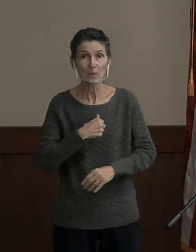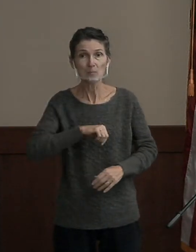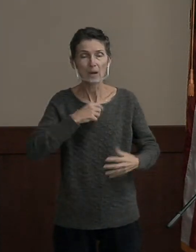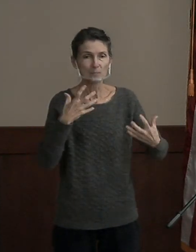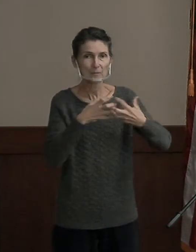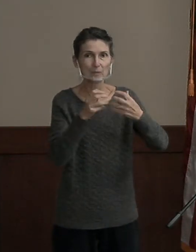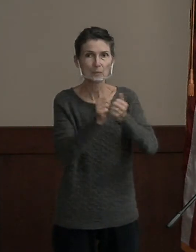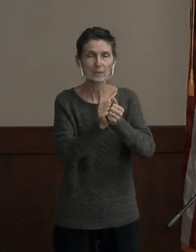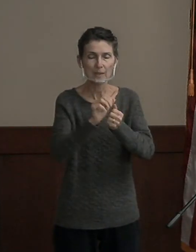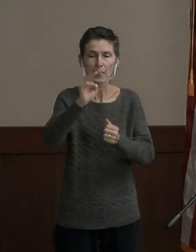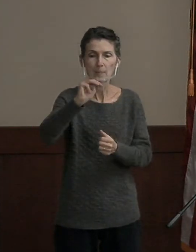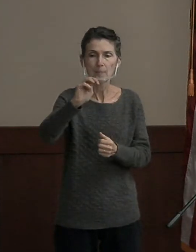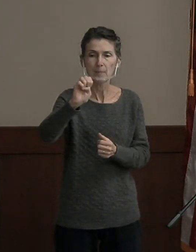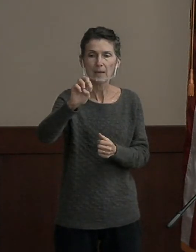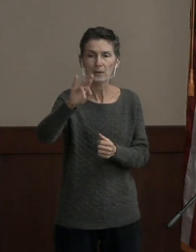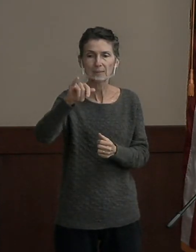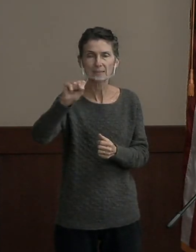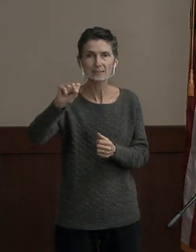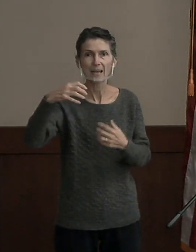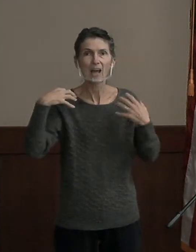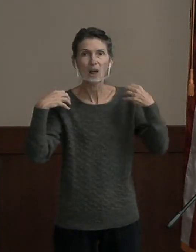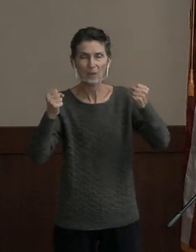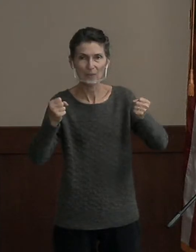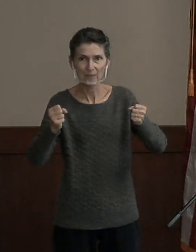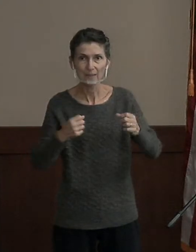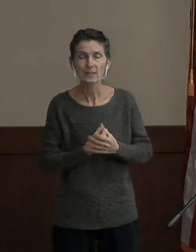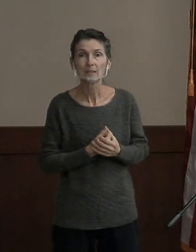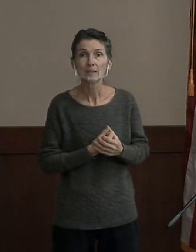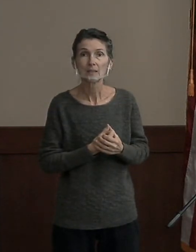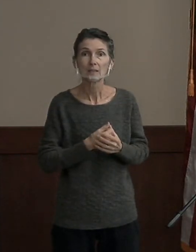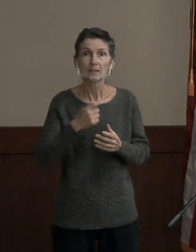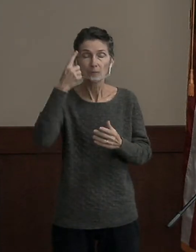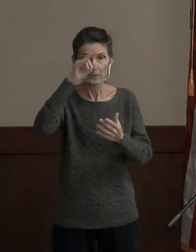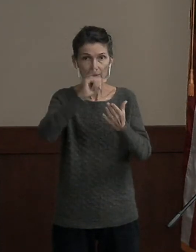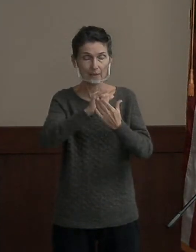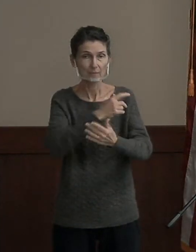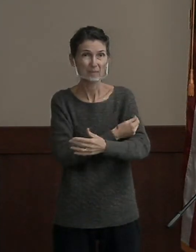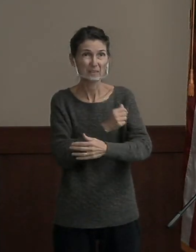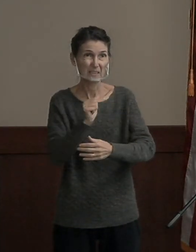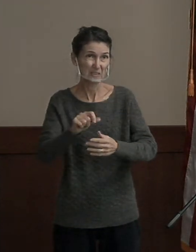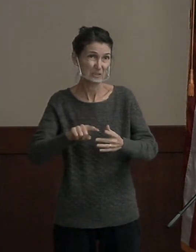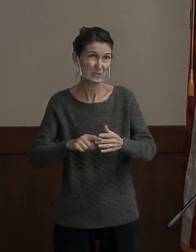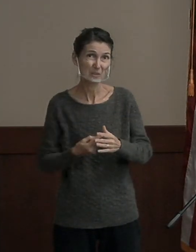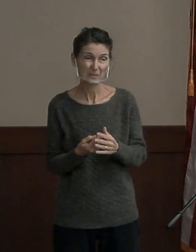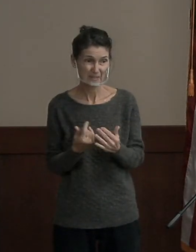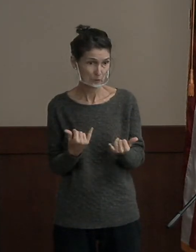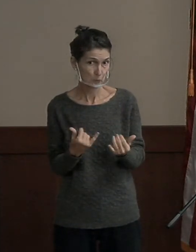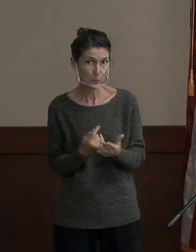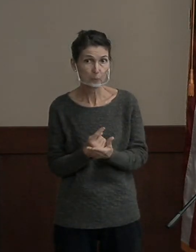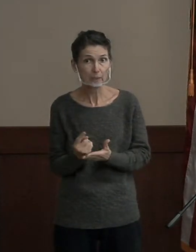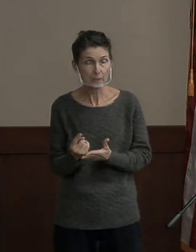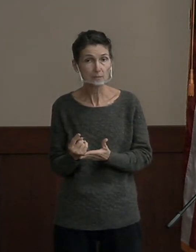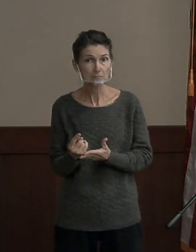partner with Meritus Health for administration of the vaccine, which could begin as early as this week.